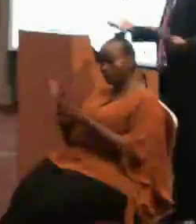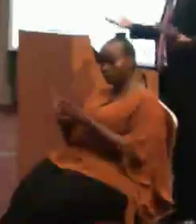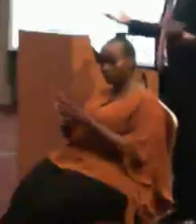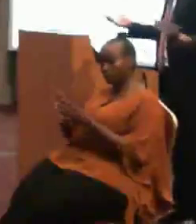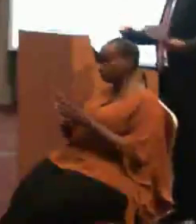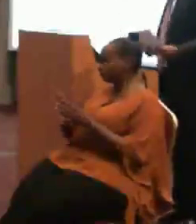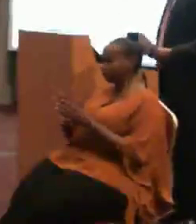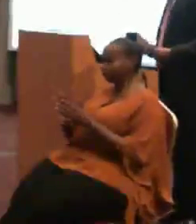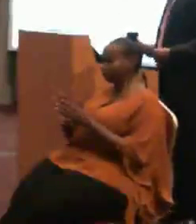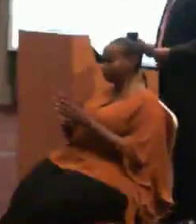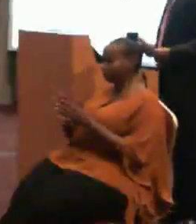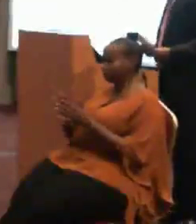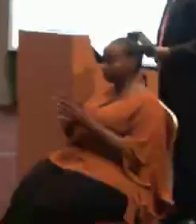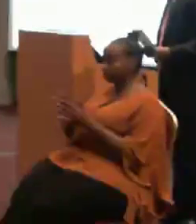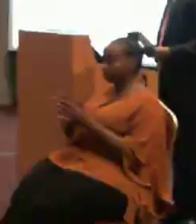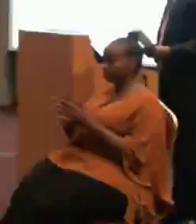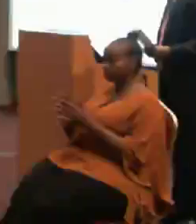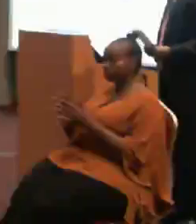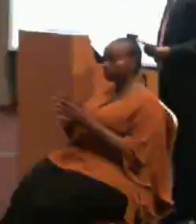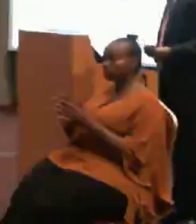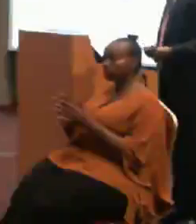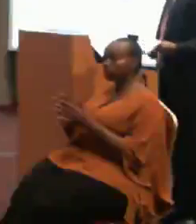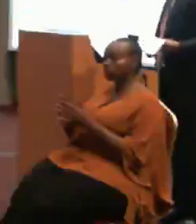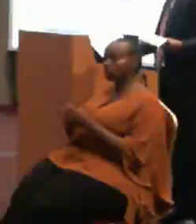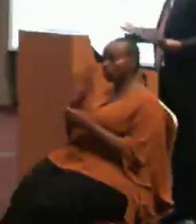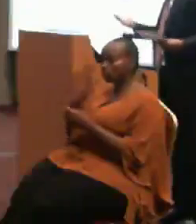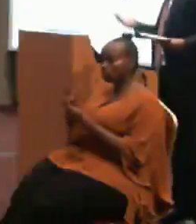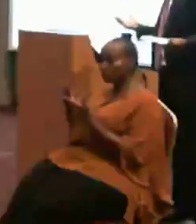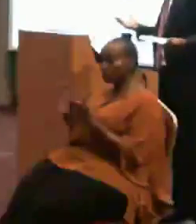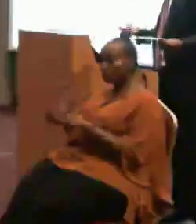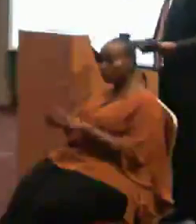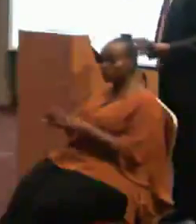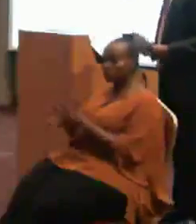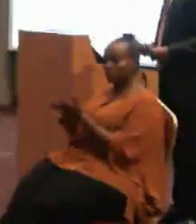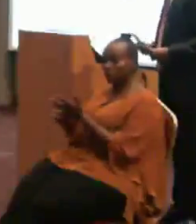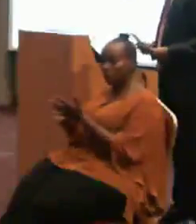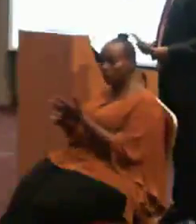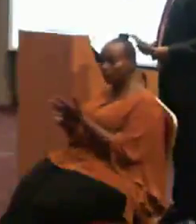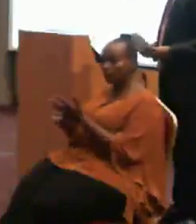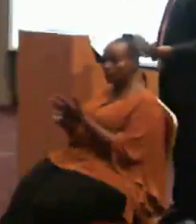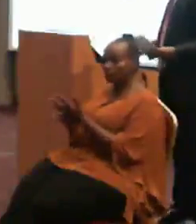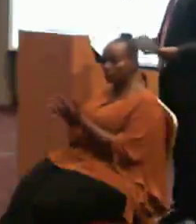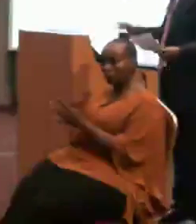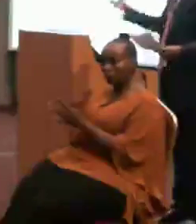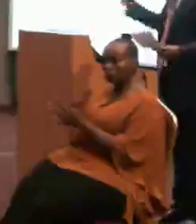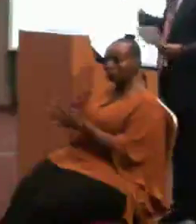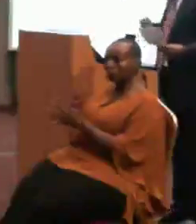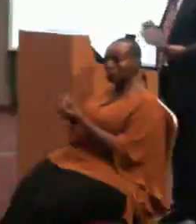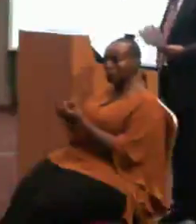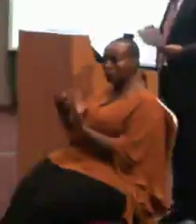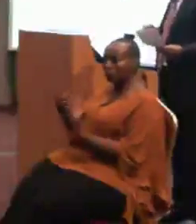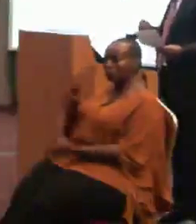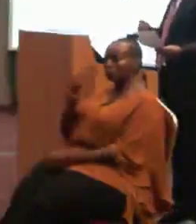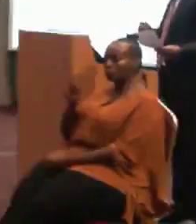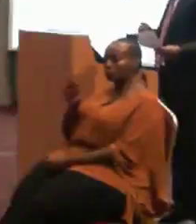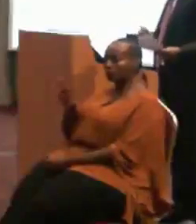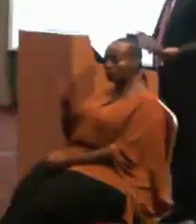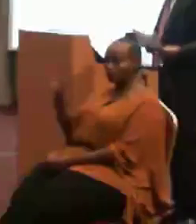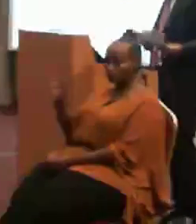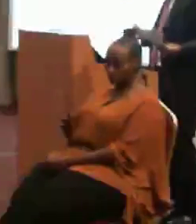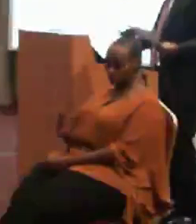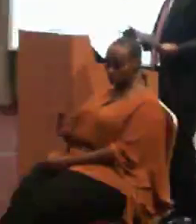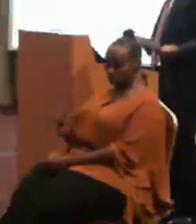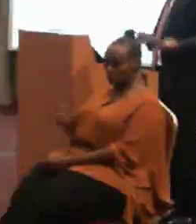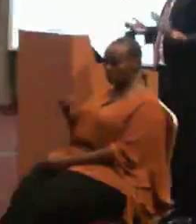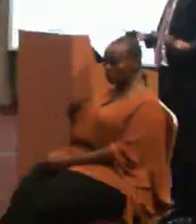terms, the most recent numbers that I've seen in dollar terms, they want even 125%. So if you look at our return, it